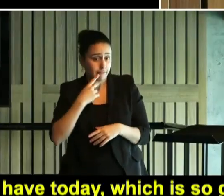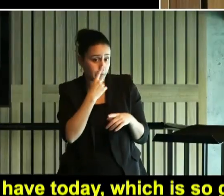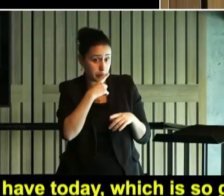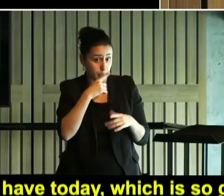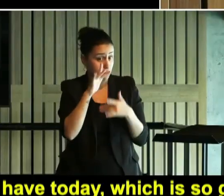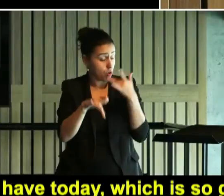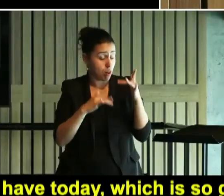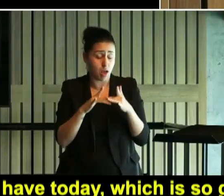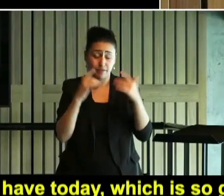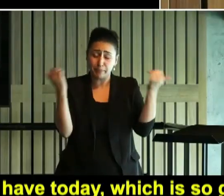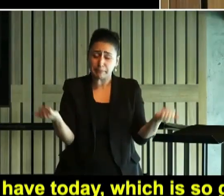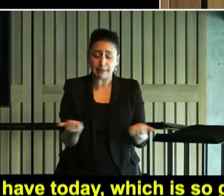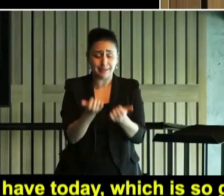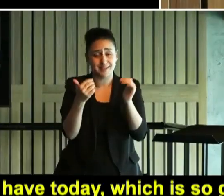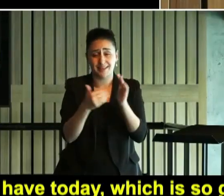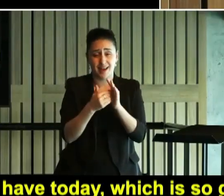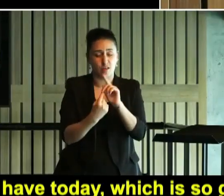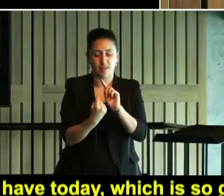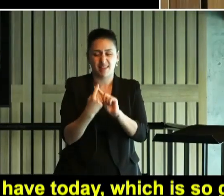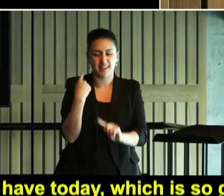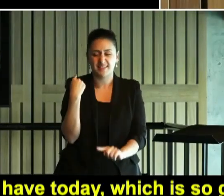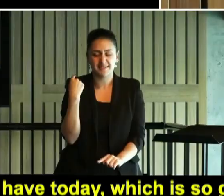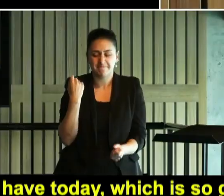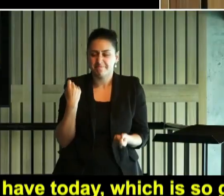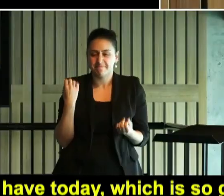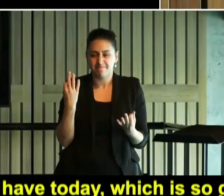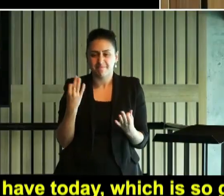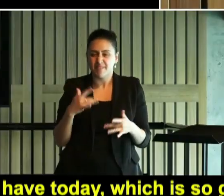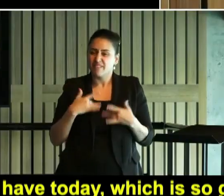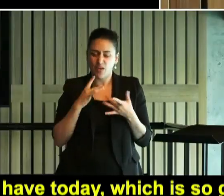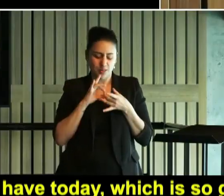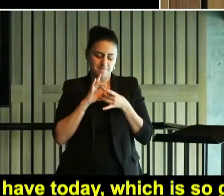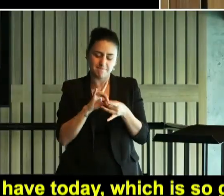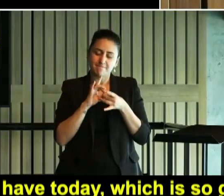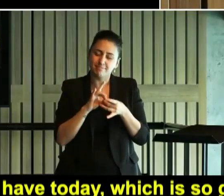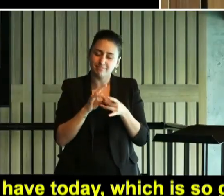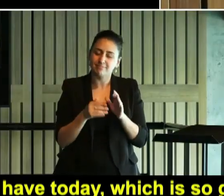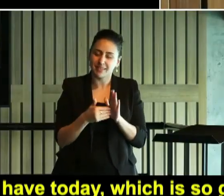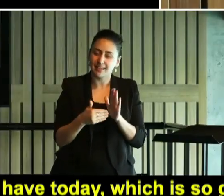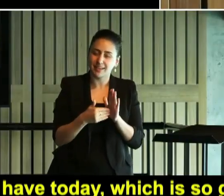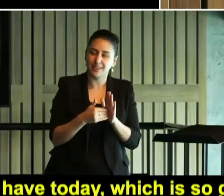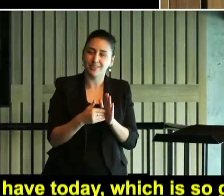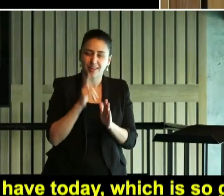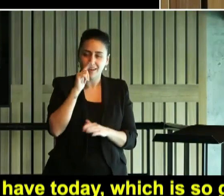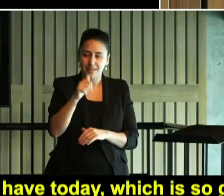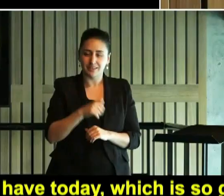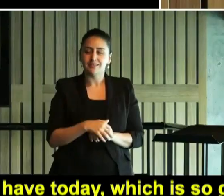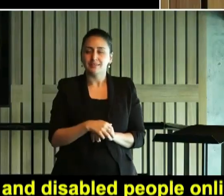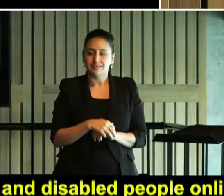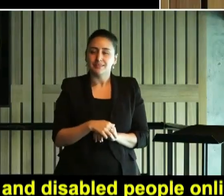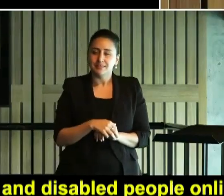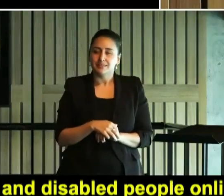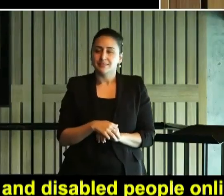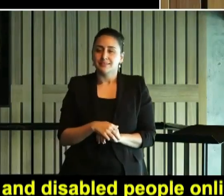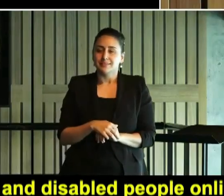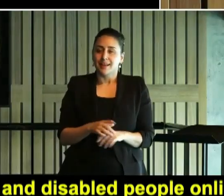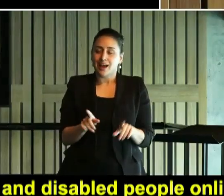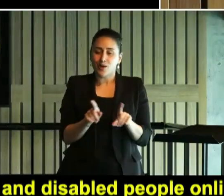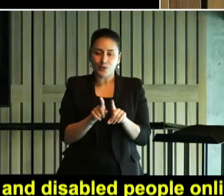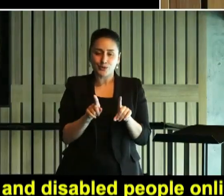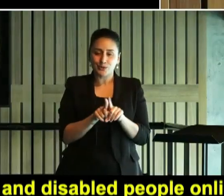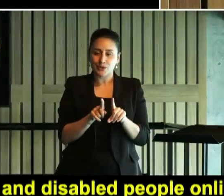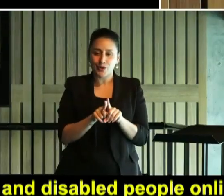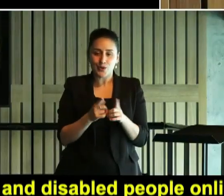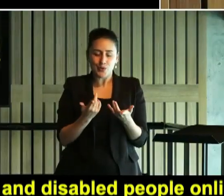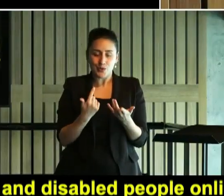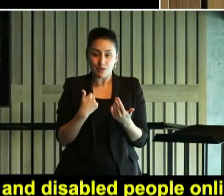that community just, it feels like home, and I love it. So I guess that, and also just not having